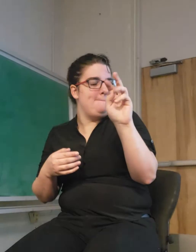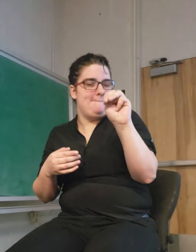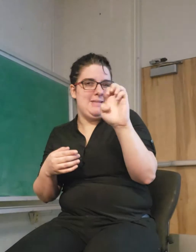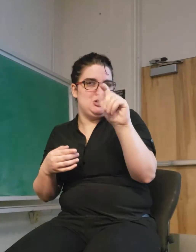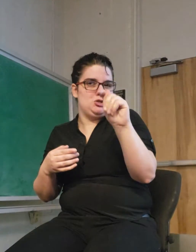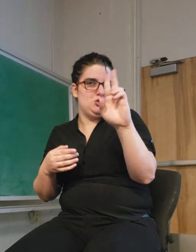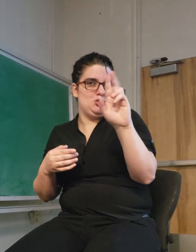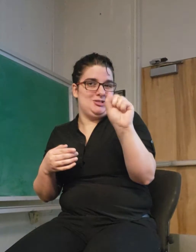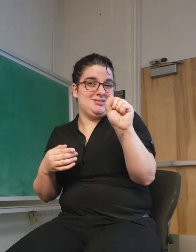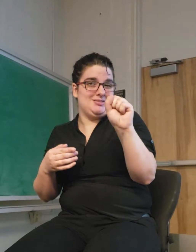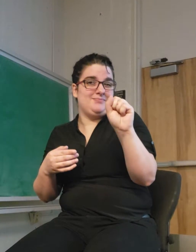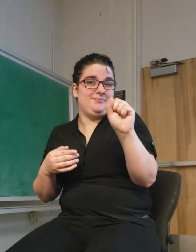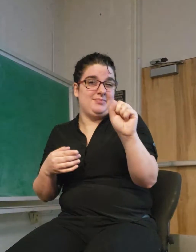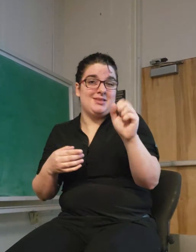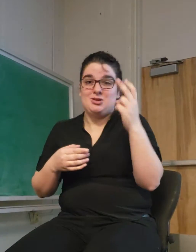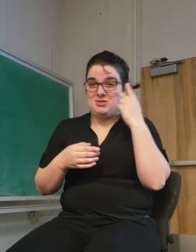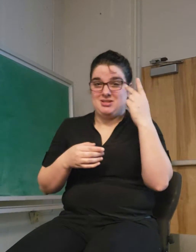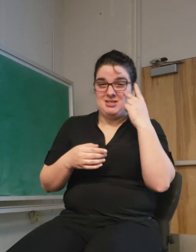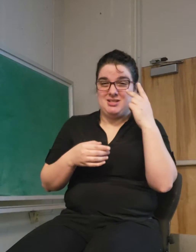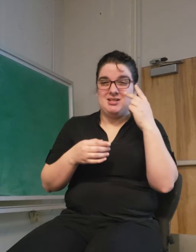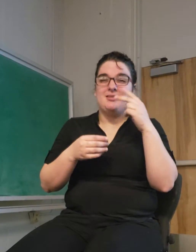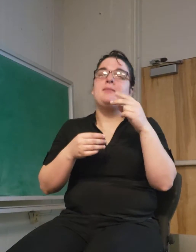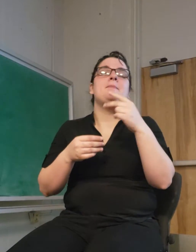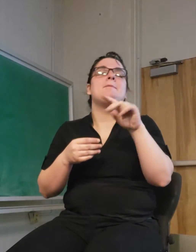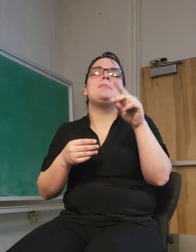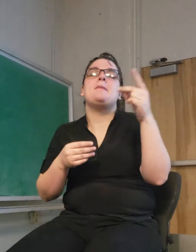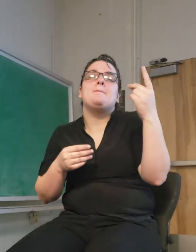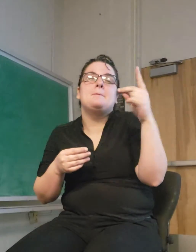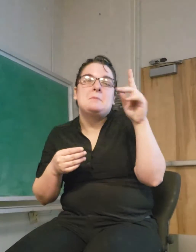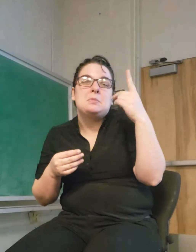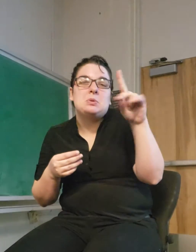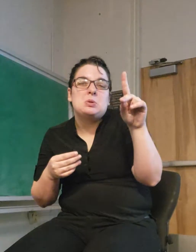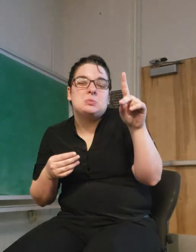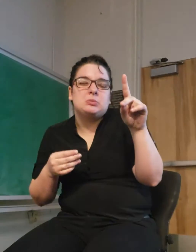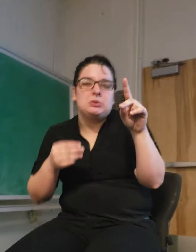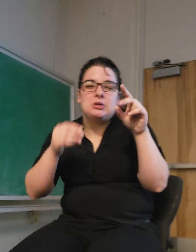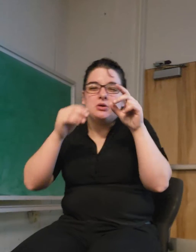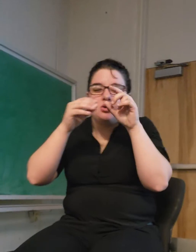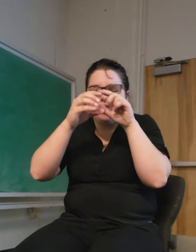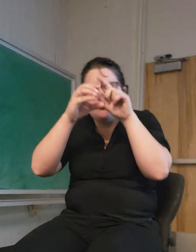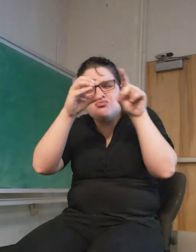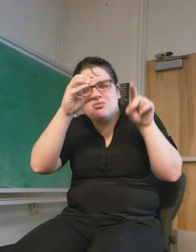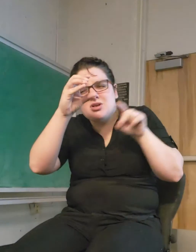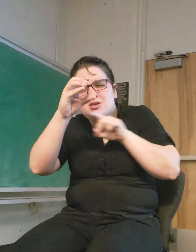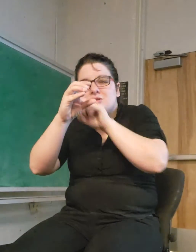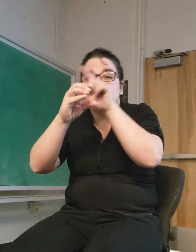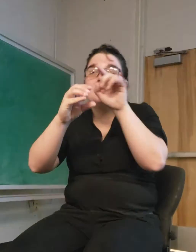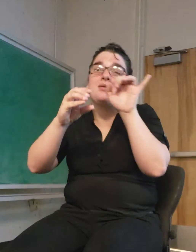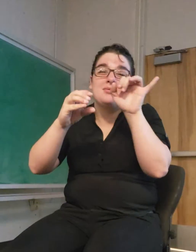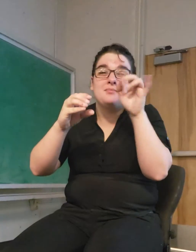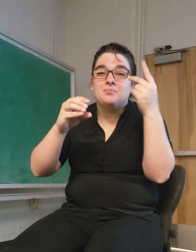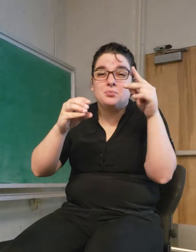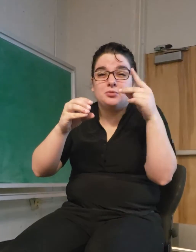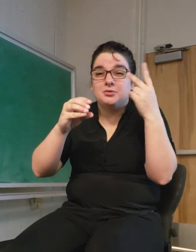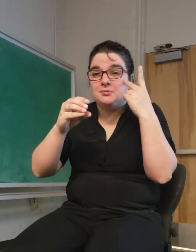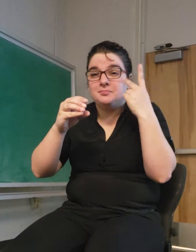the purpliness around the really bright purple spot? The region around it is the 405 nanometers, which